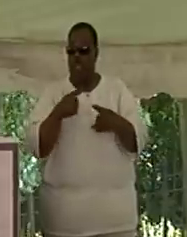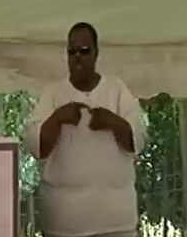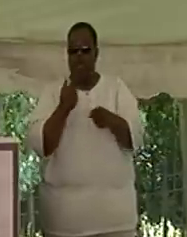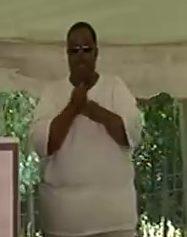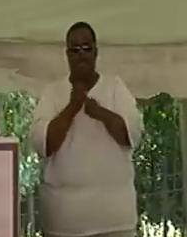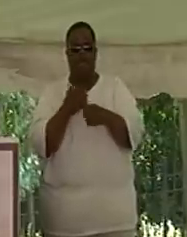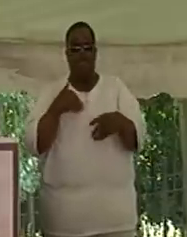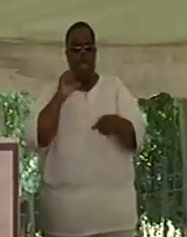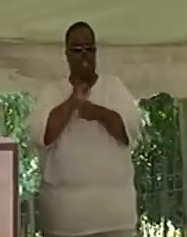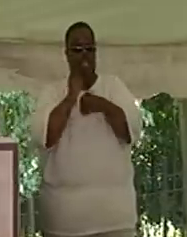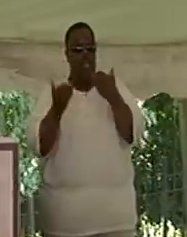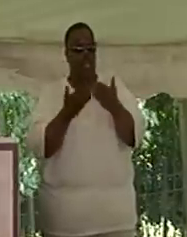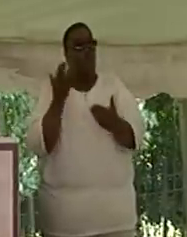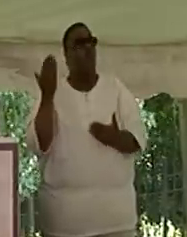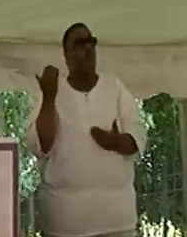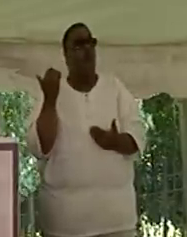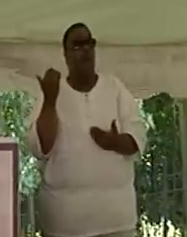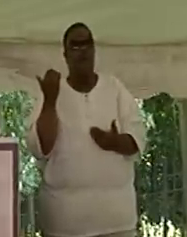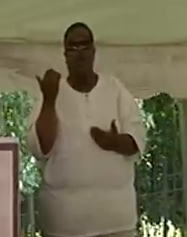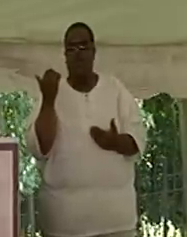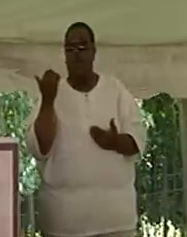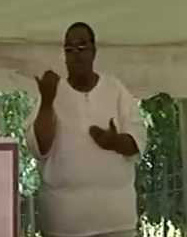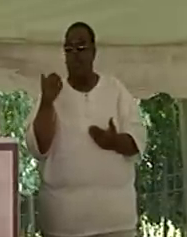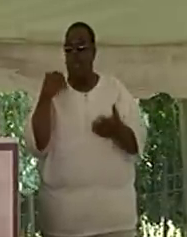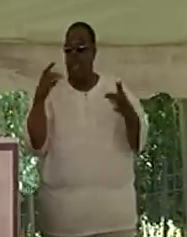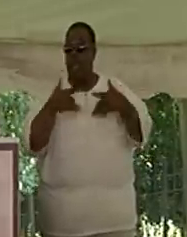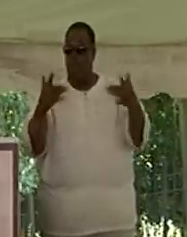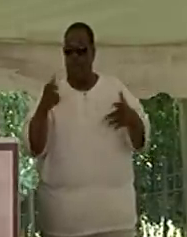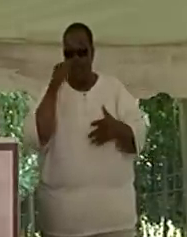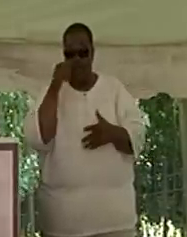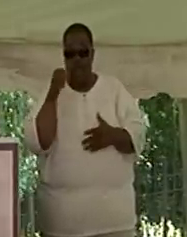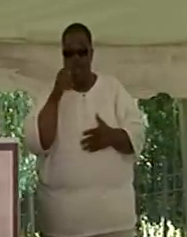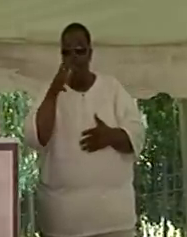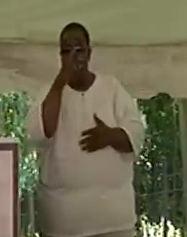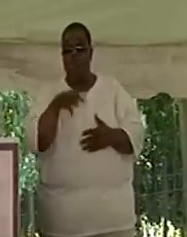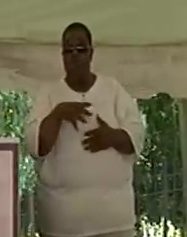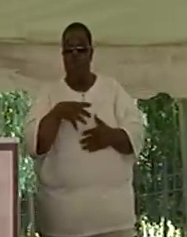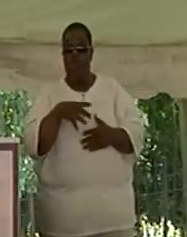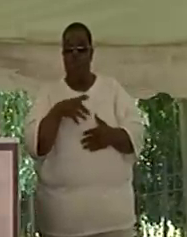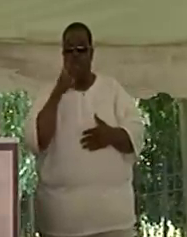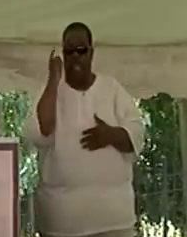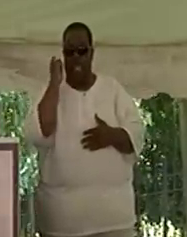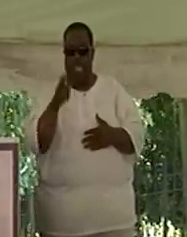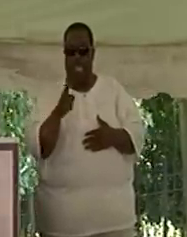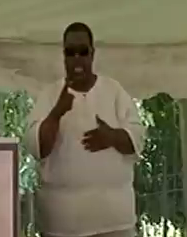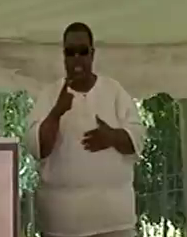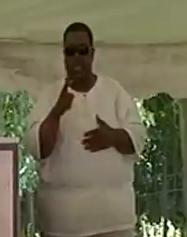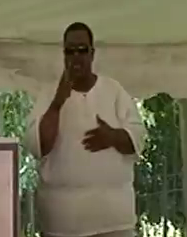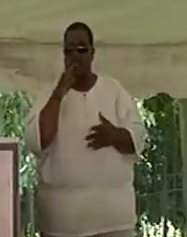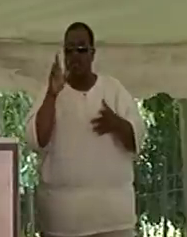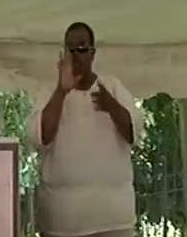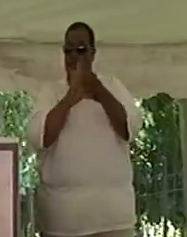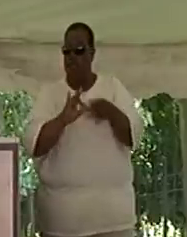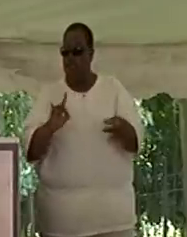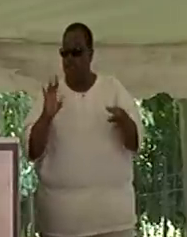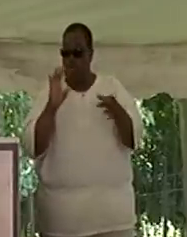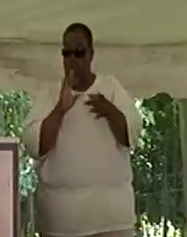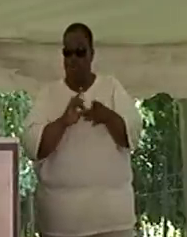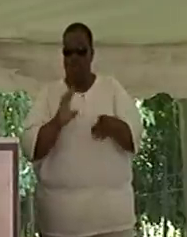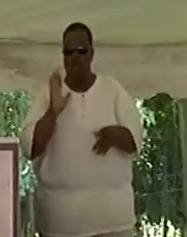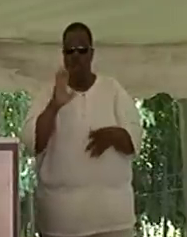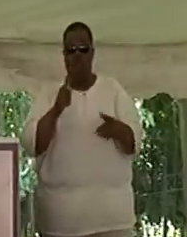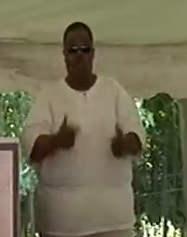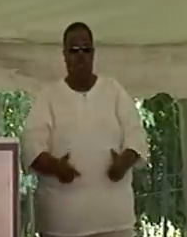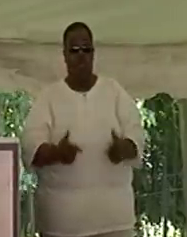makes my job easier because I was at an event yesterday when a woman gave a really poignant story about